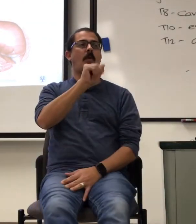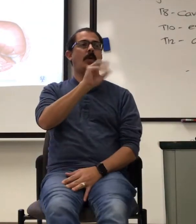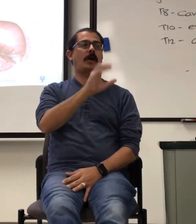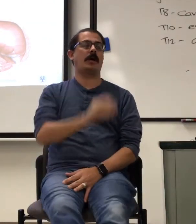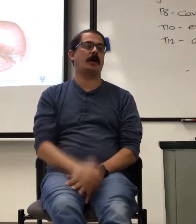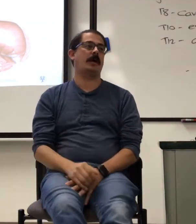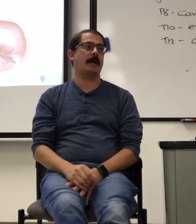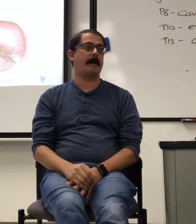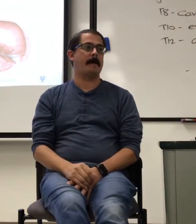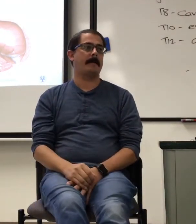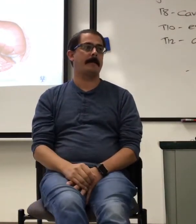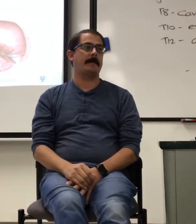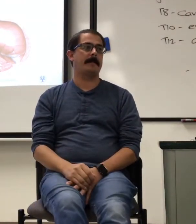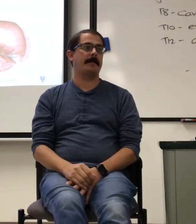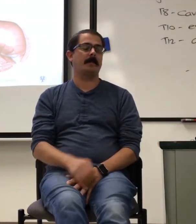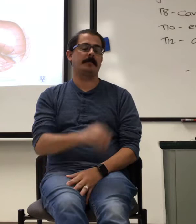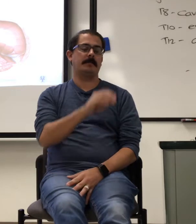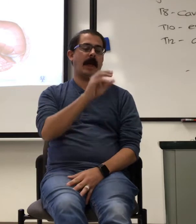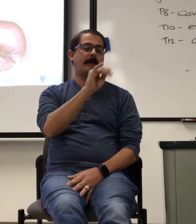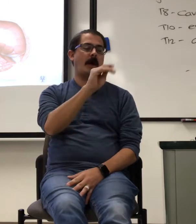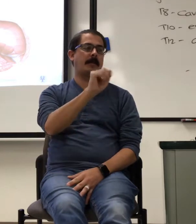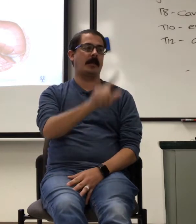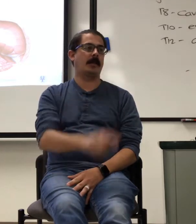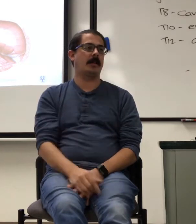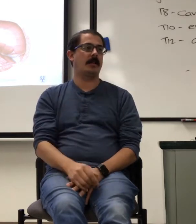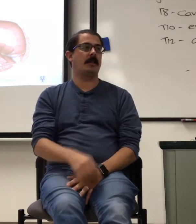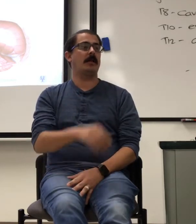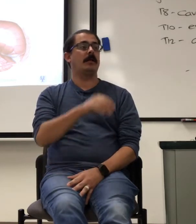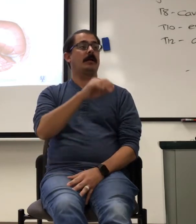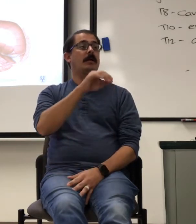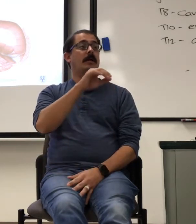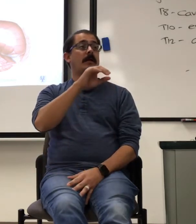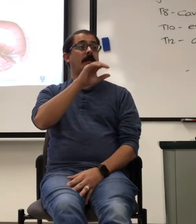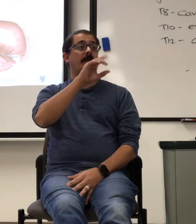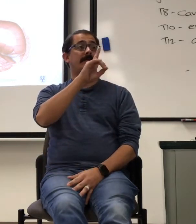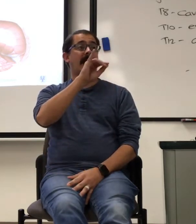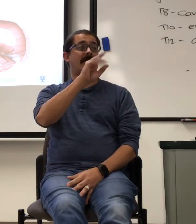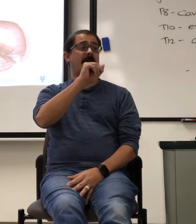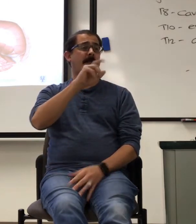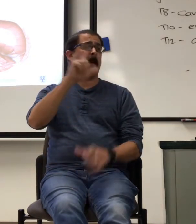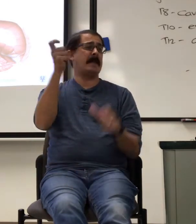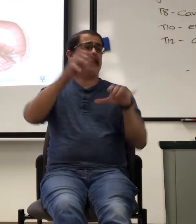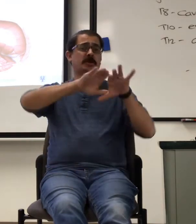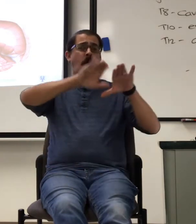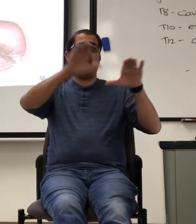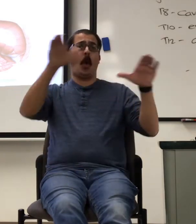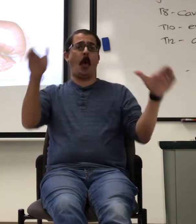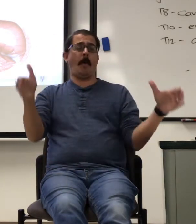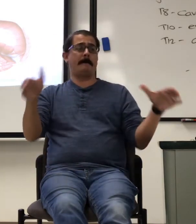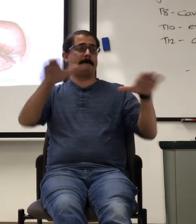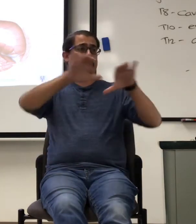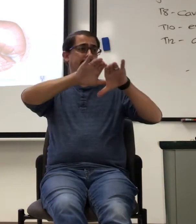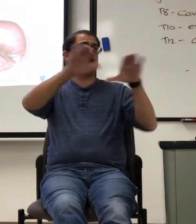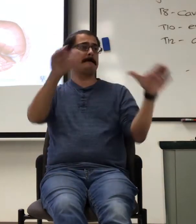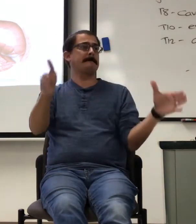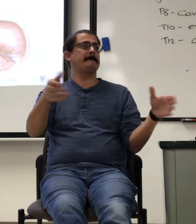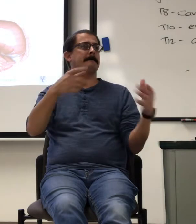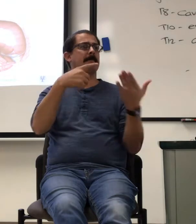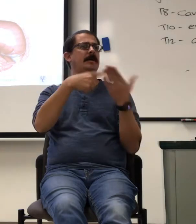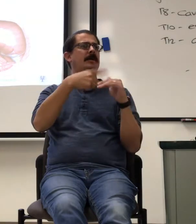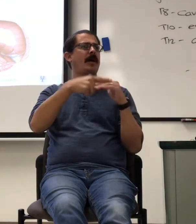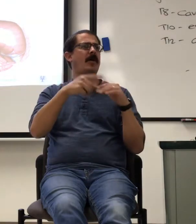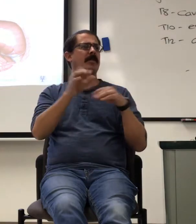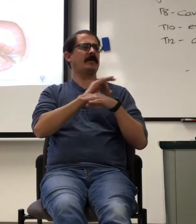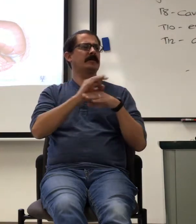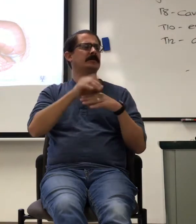Now the diaphragm is a big dome. So let's start to talk about its function. Look at the